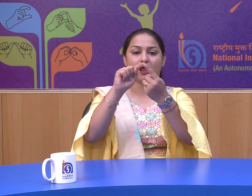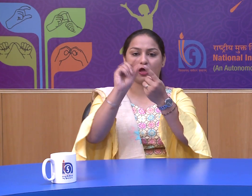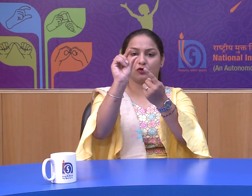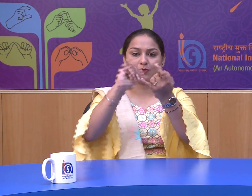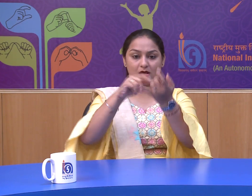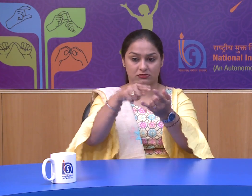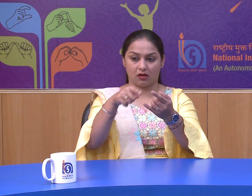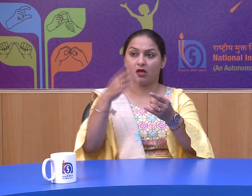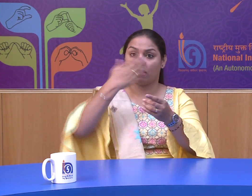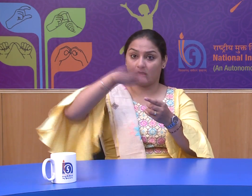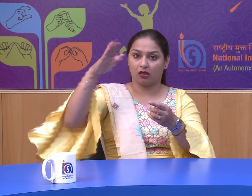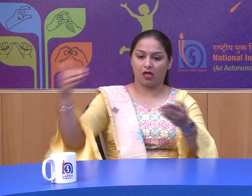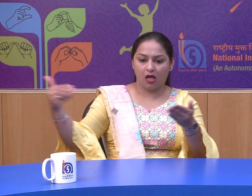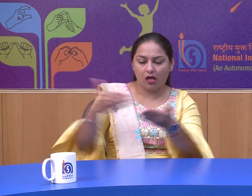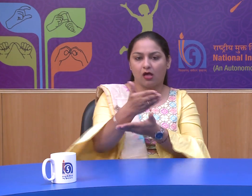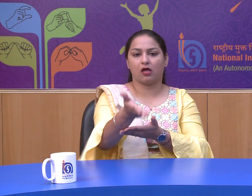through mountains of